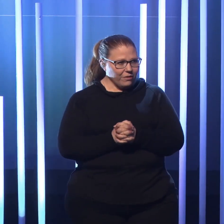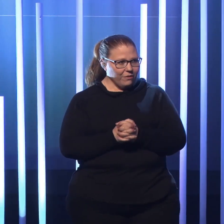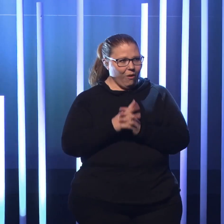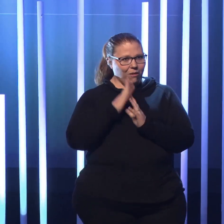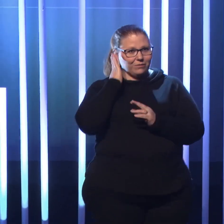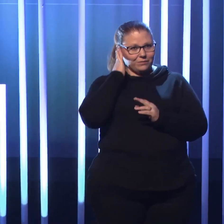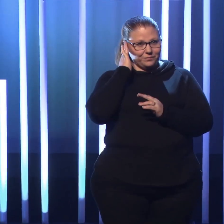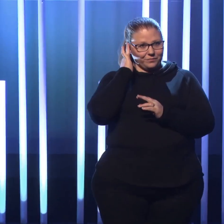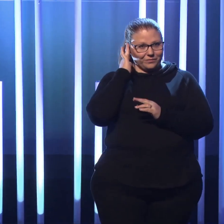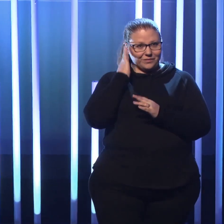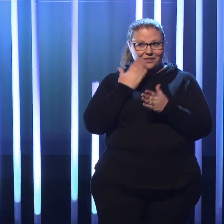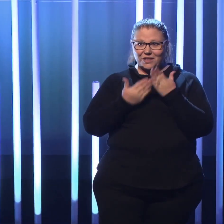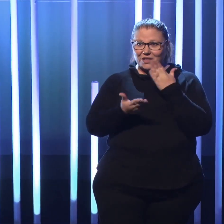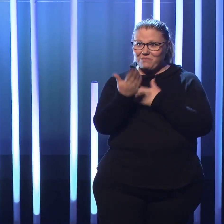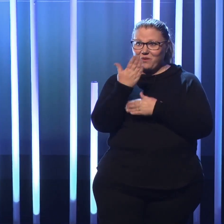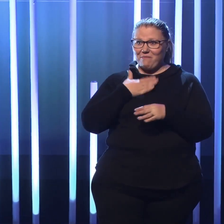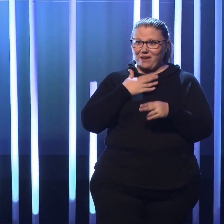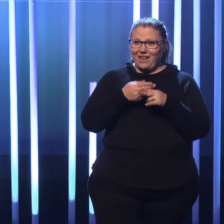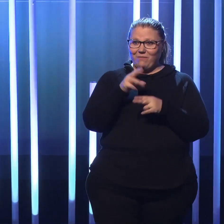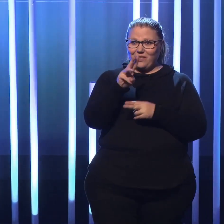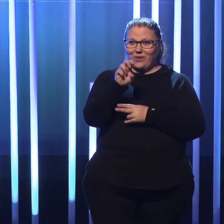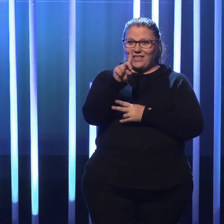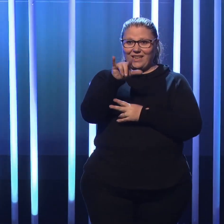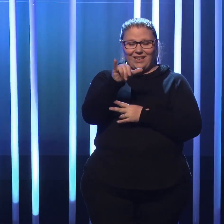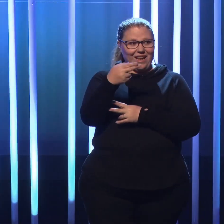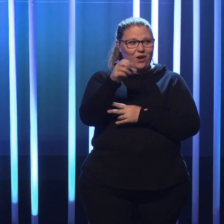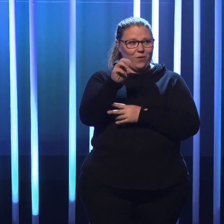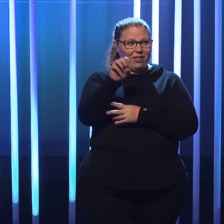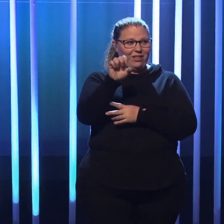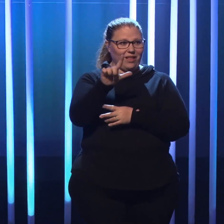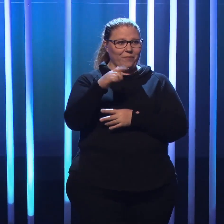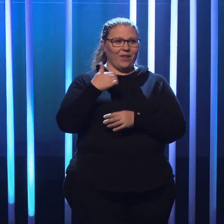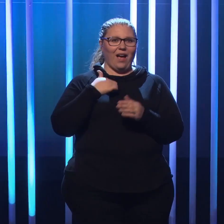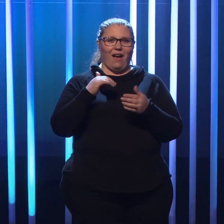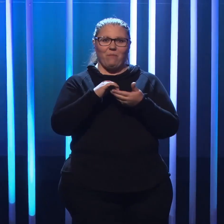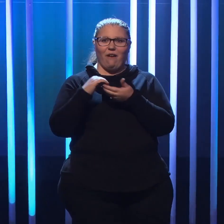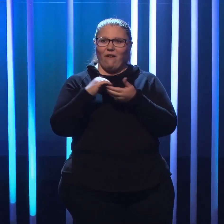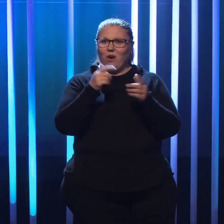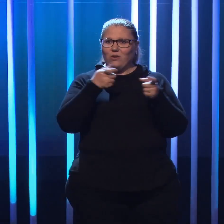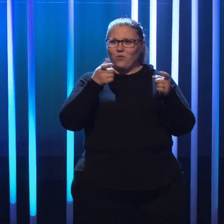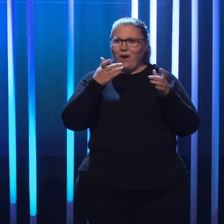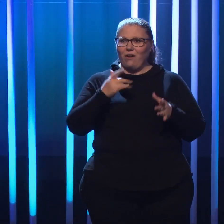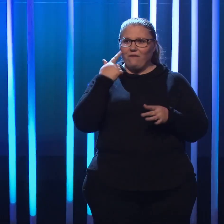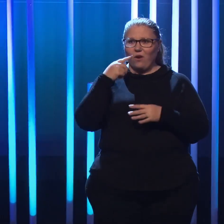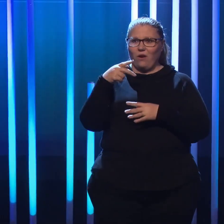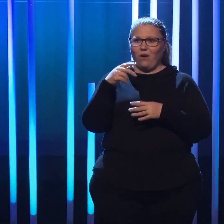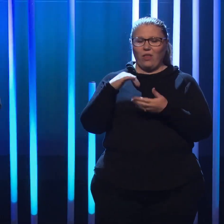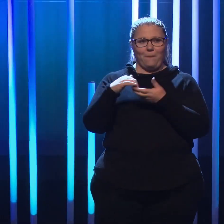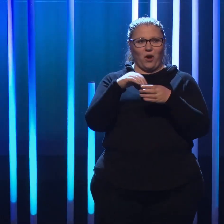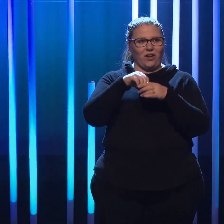Good morning, friends. My name is Wendy Howell, and I am a co-director of the Partners in Hope.